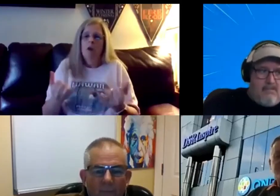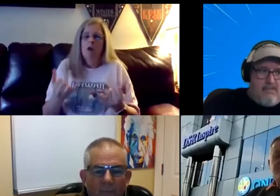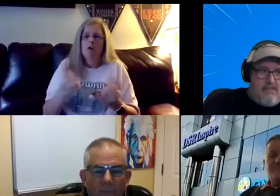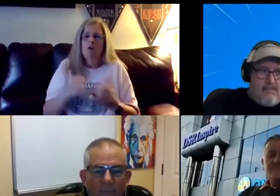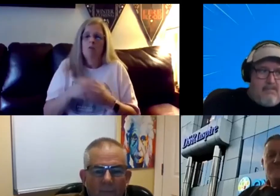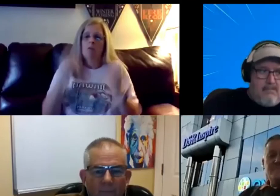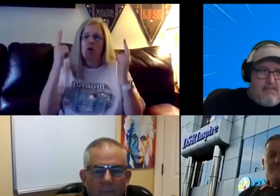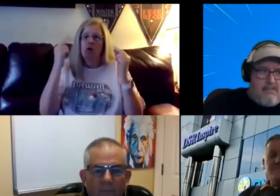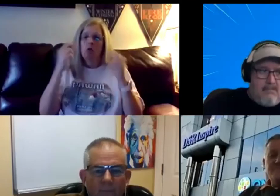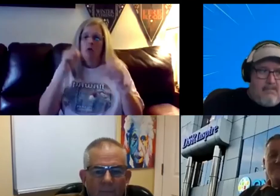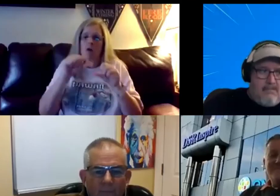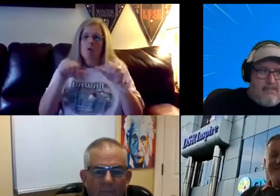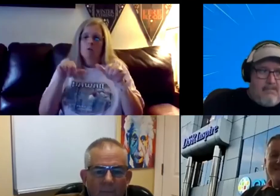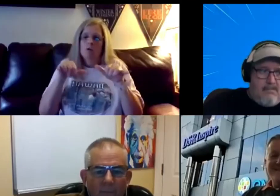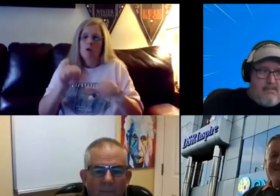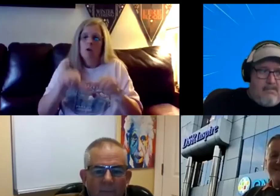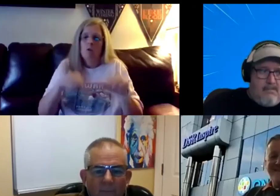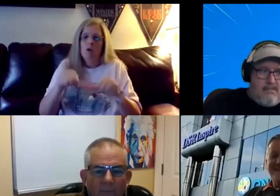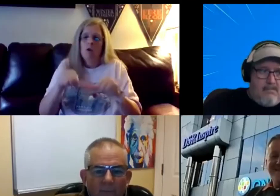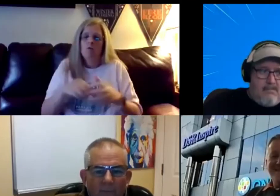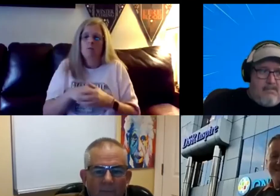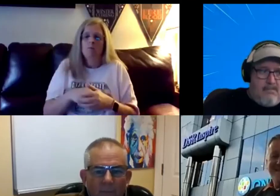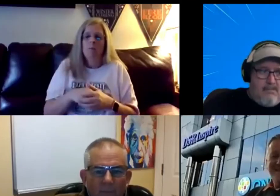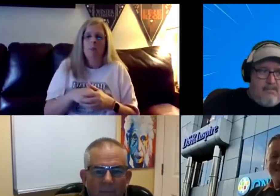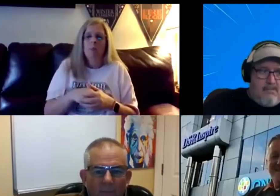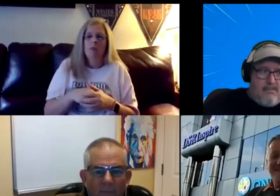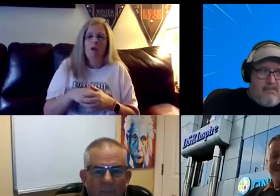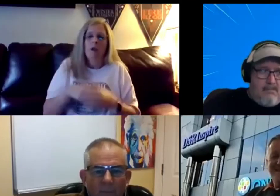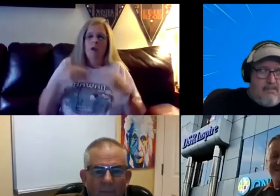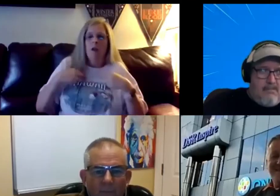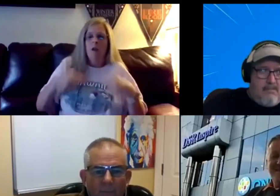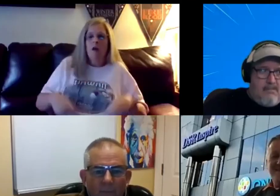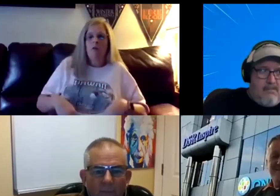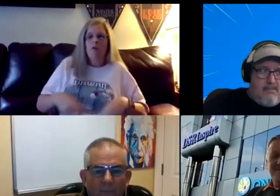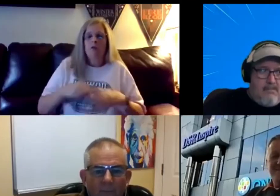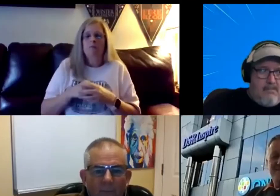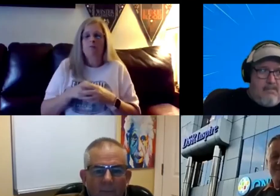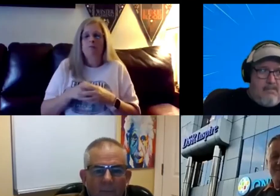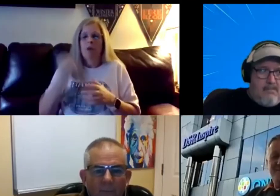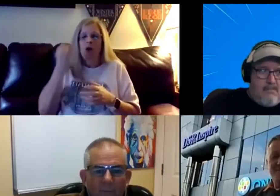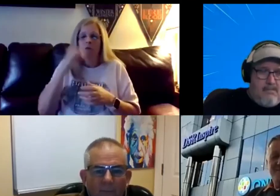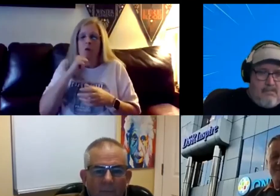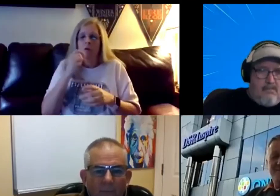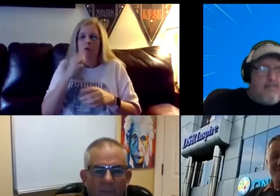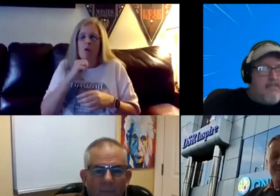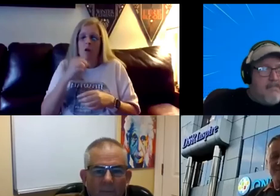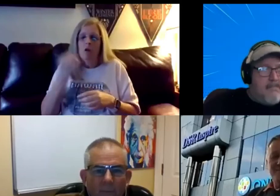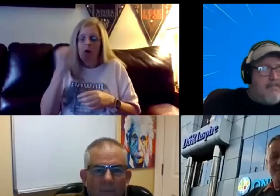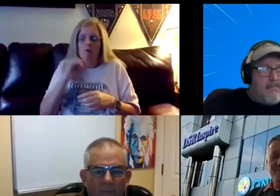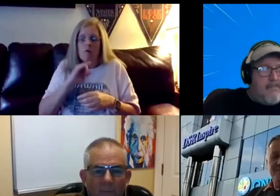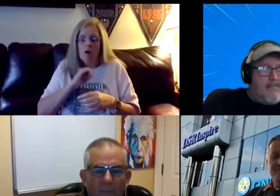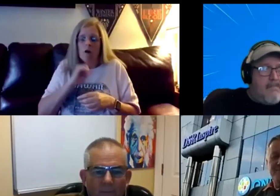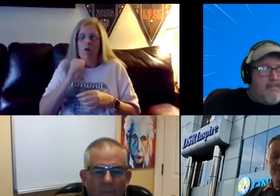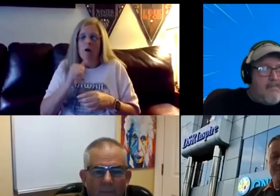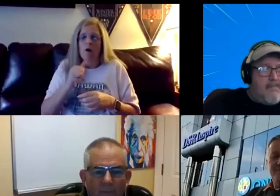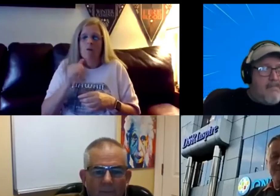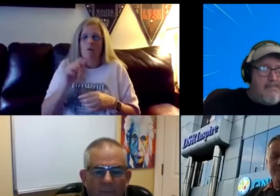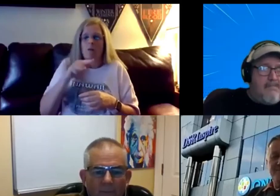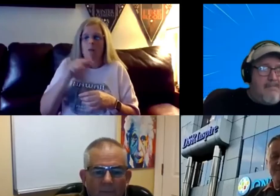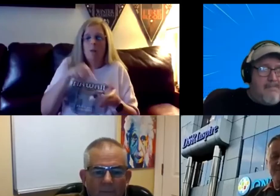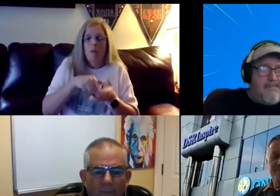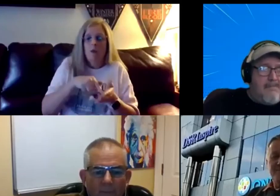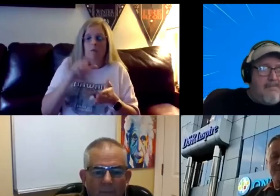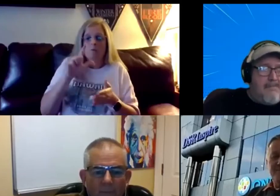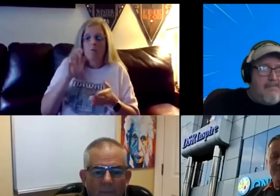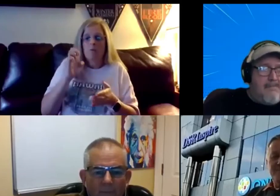still around. Hopefully I'm still around and in health. But if I'm not, this is my legacy. It's my